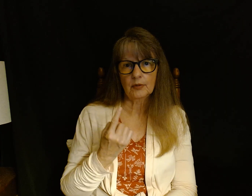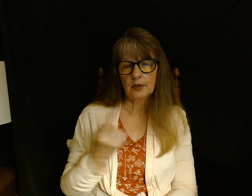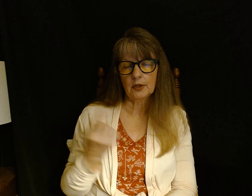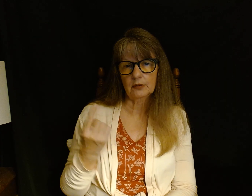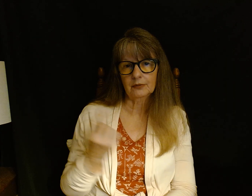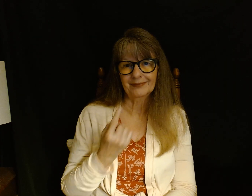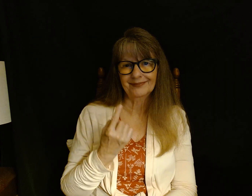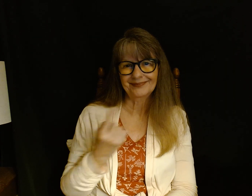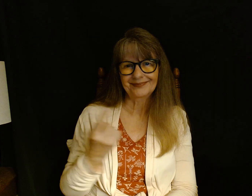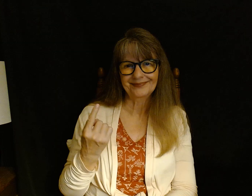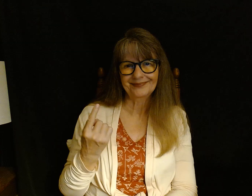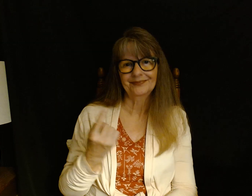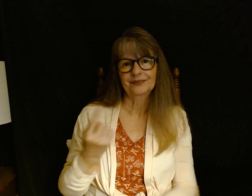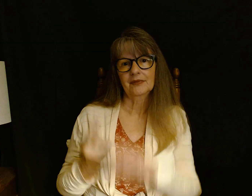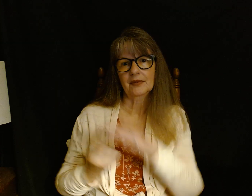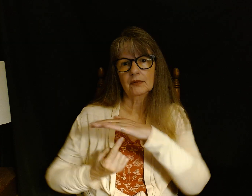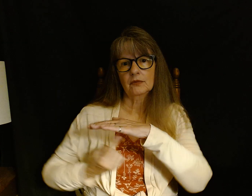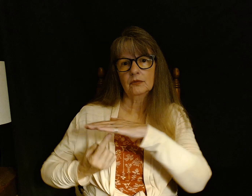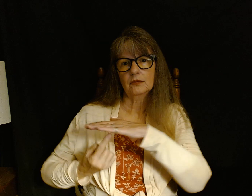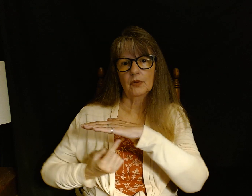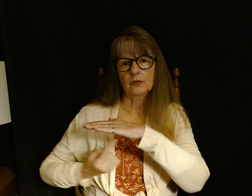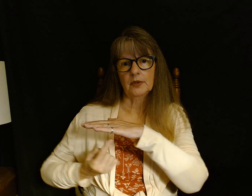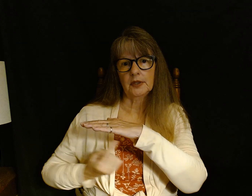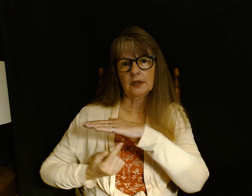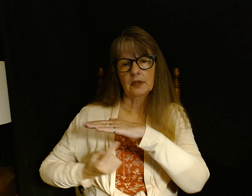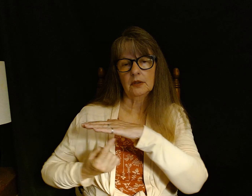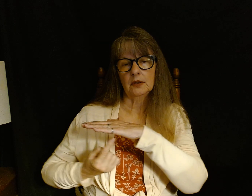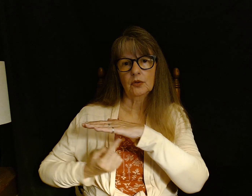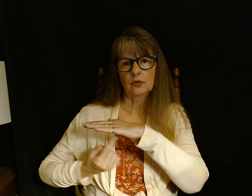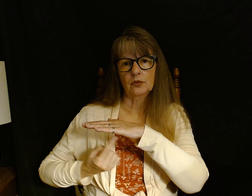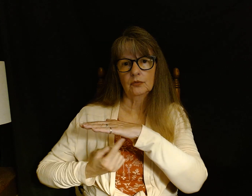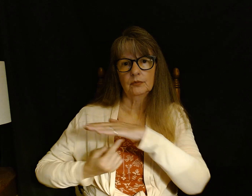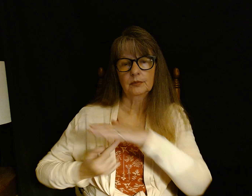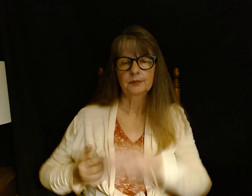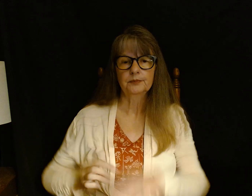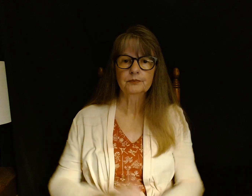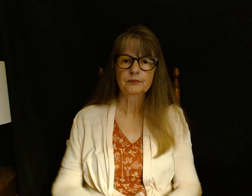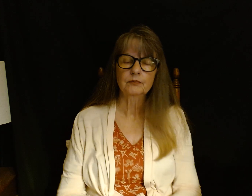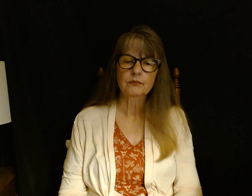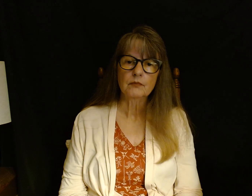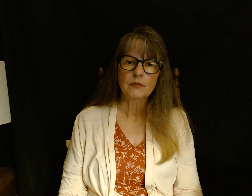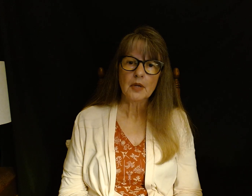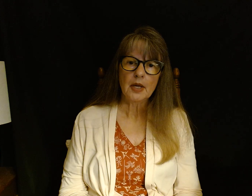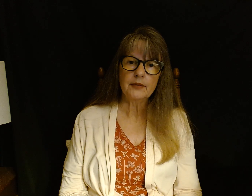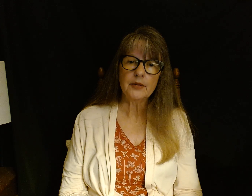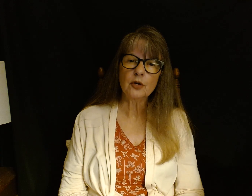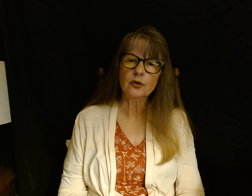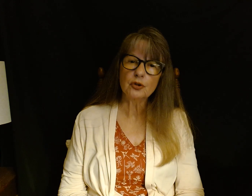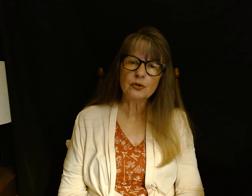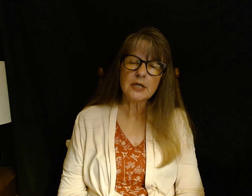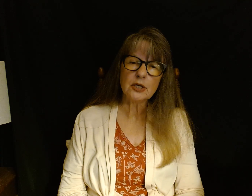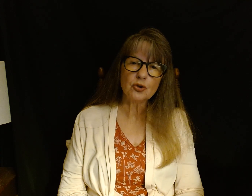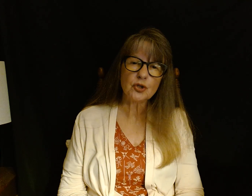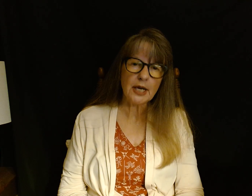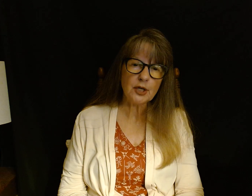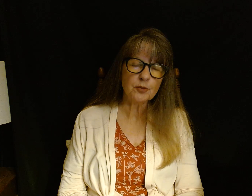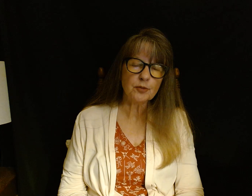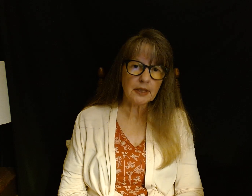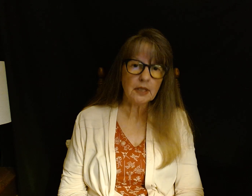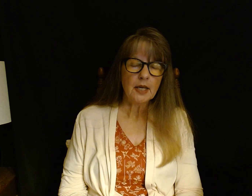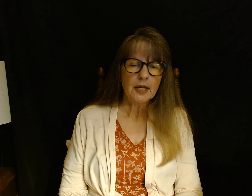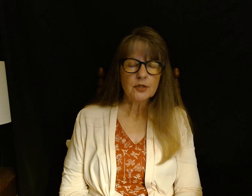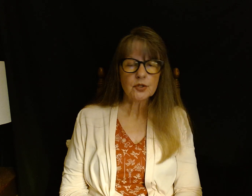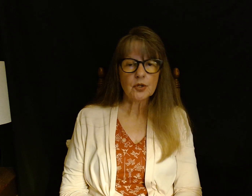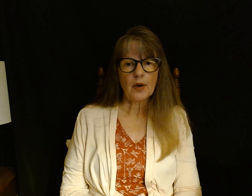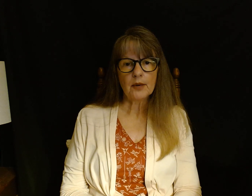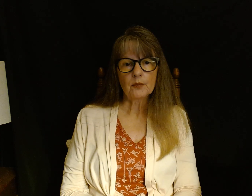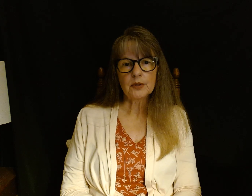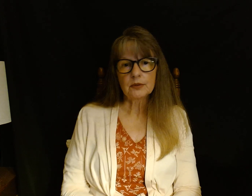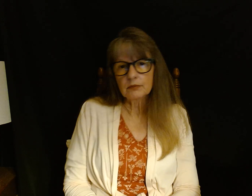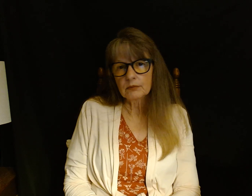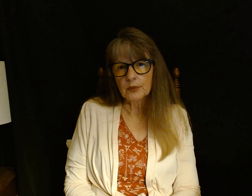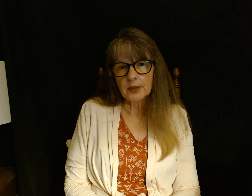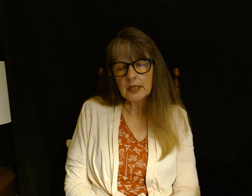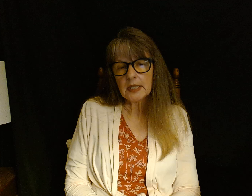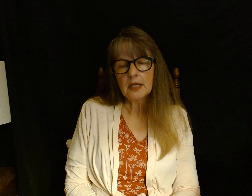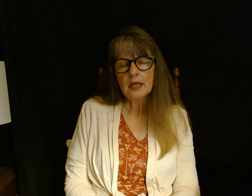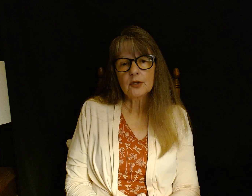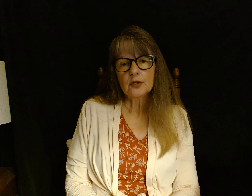alone, lonely, alone. And they are used interchangeably. So I wouldn't really, just like